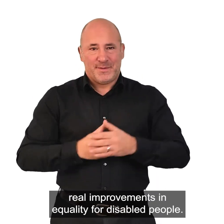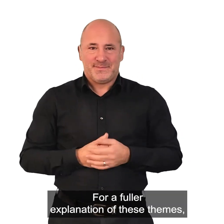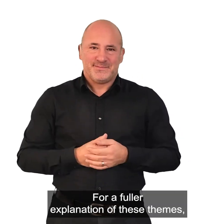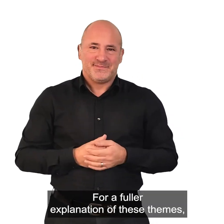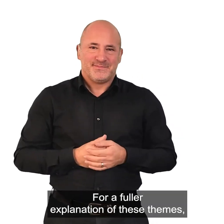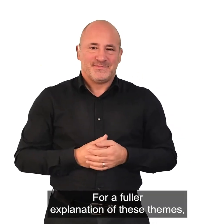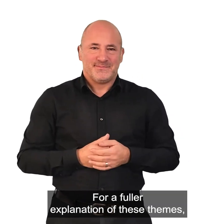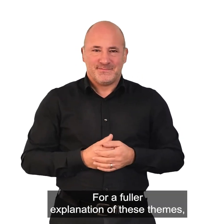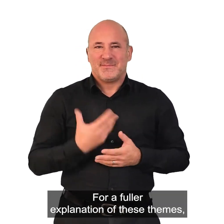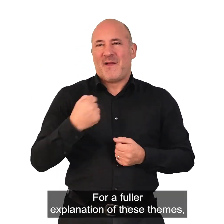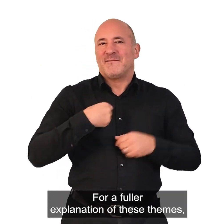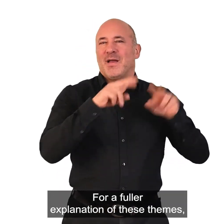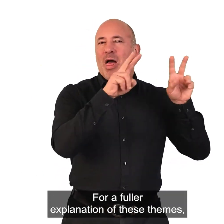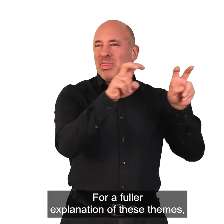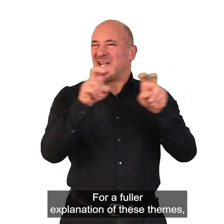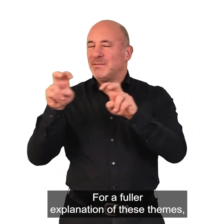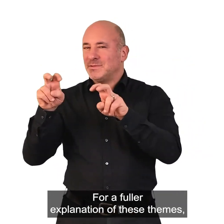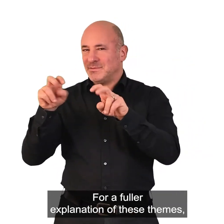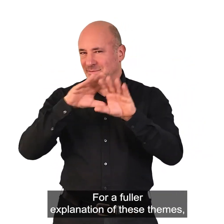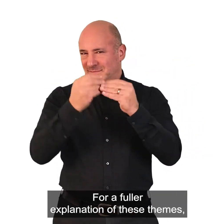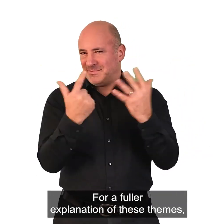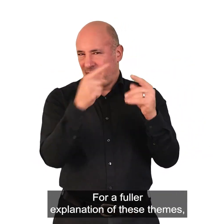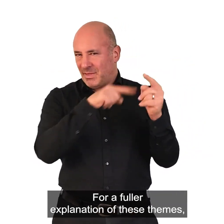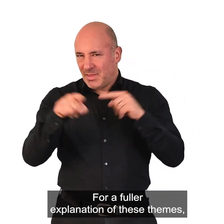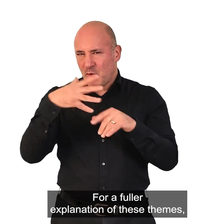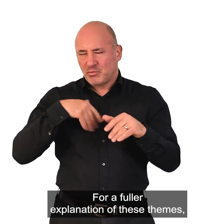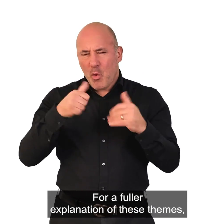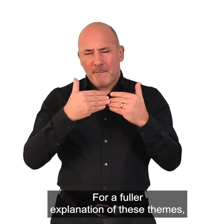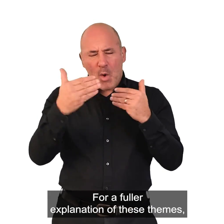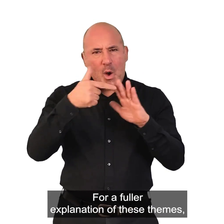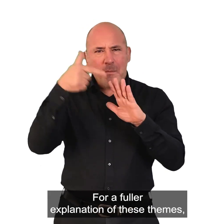equality for disabled people. For a fuller explanation of these themes,